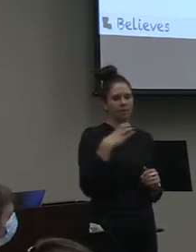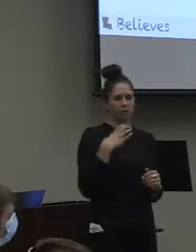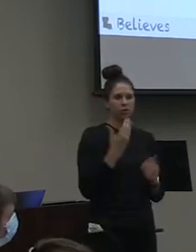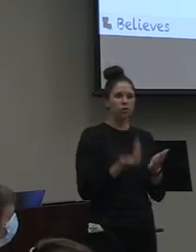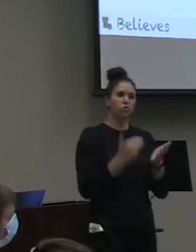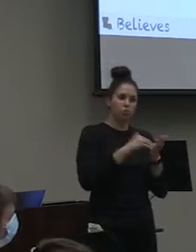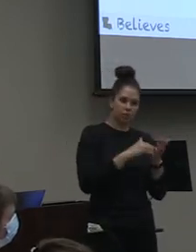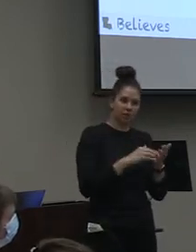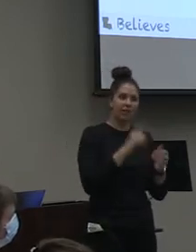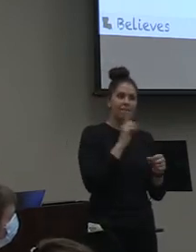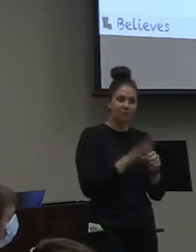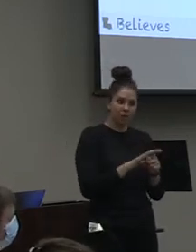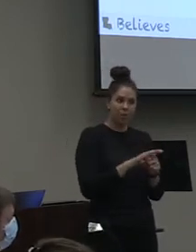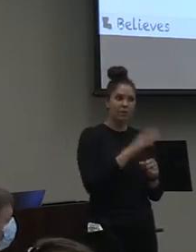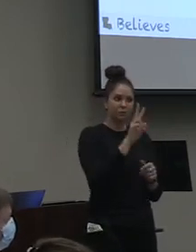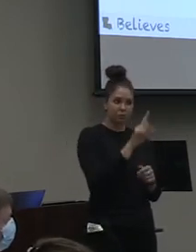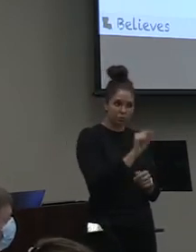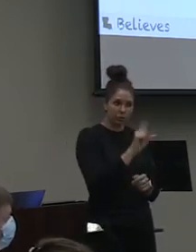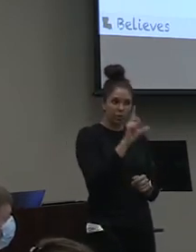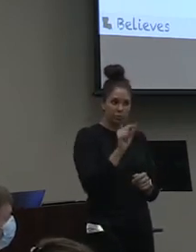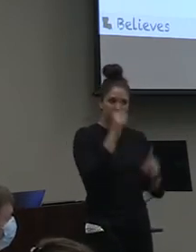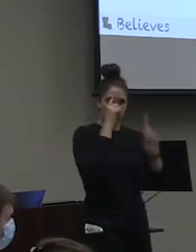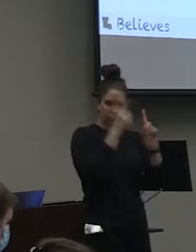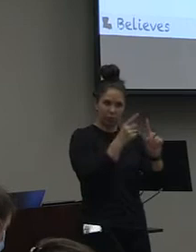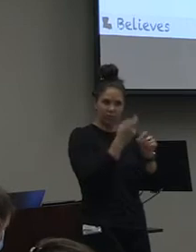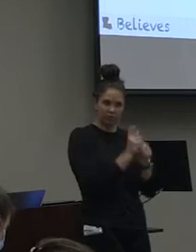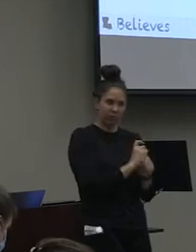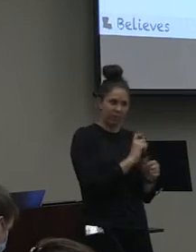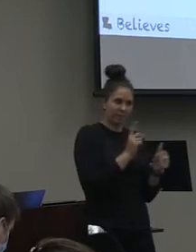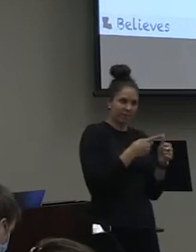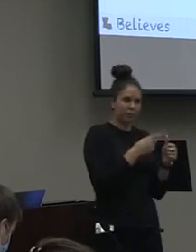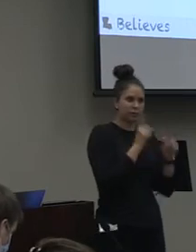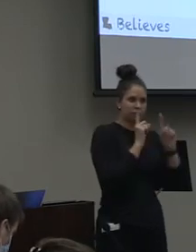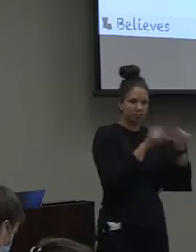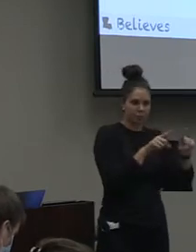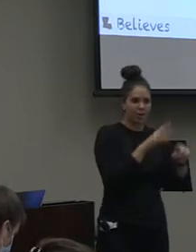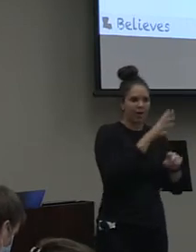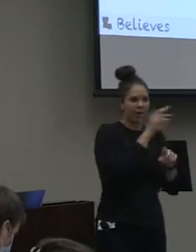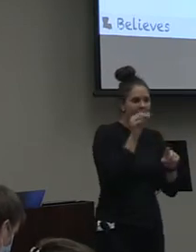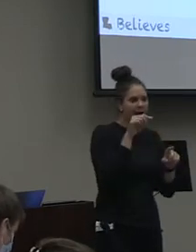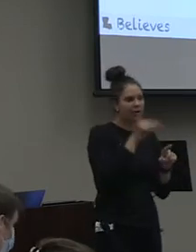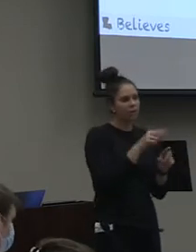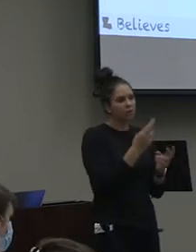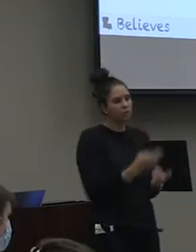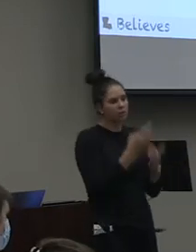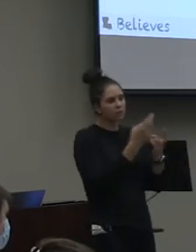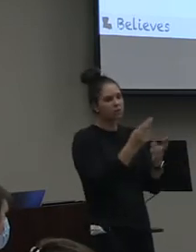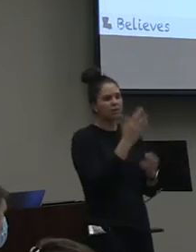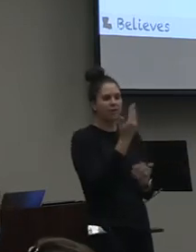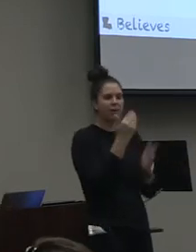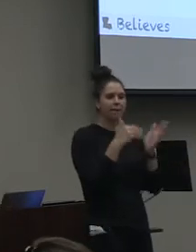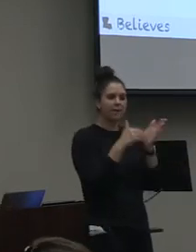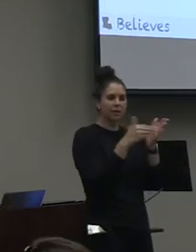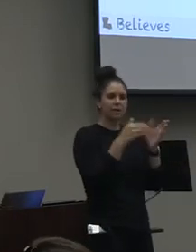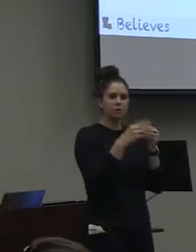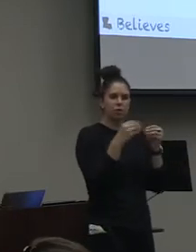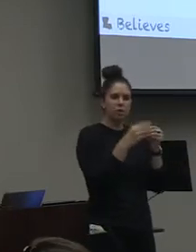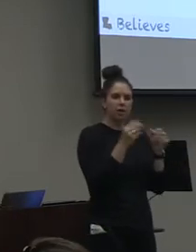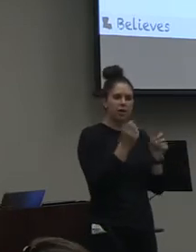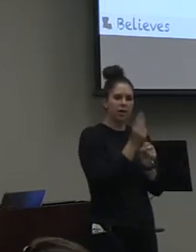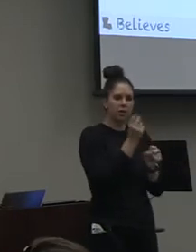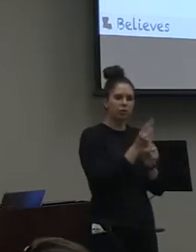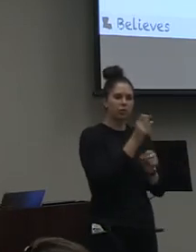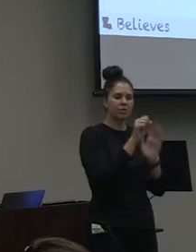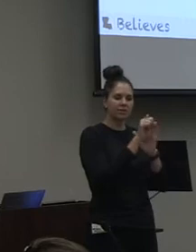reaffirmed those 2020 goals from the original report and its recommendation of a $15 million annual